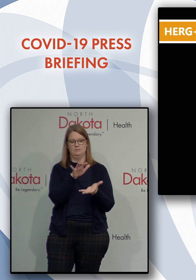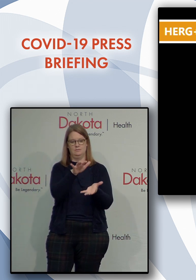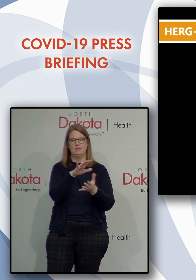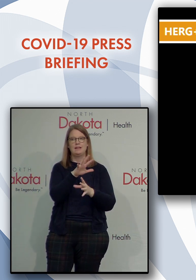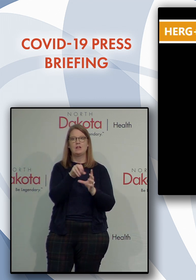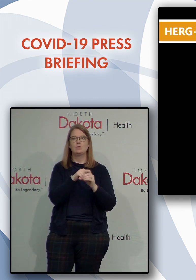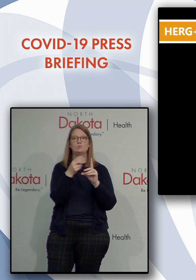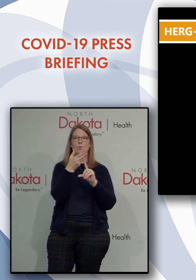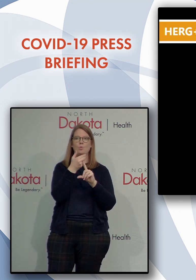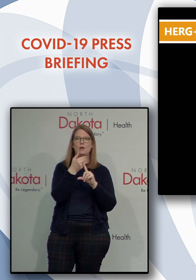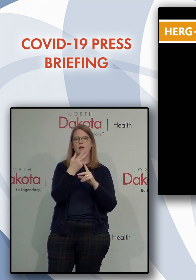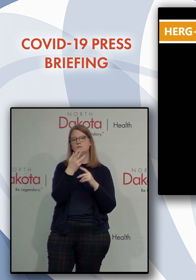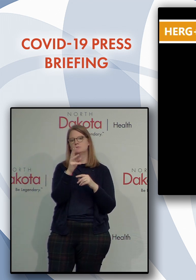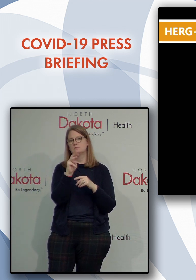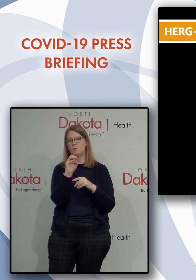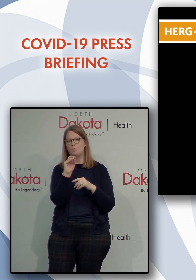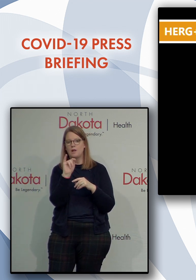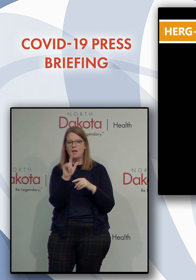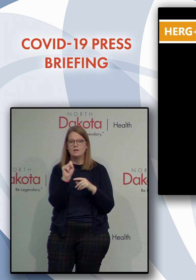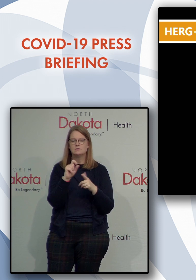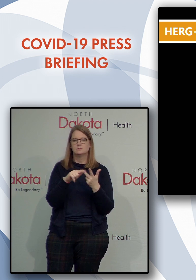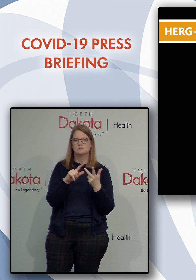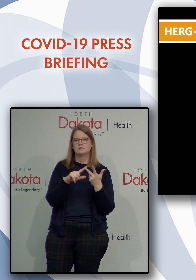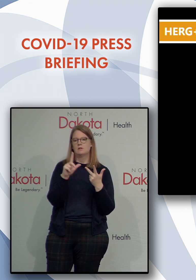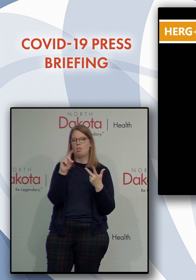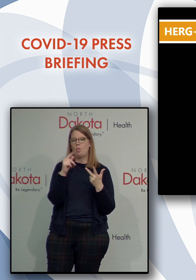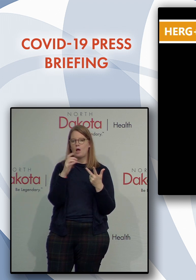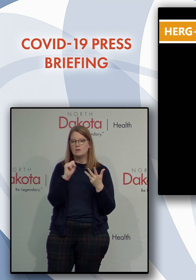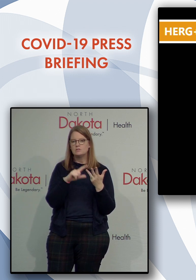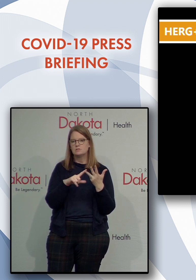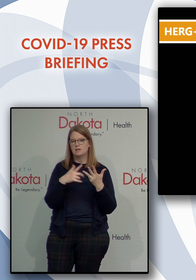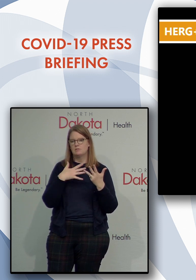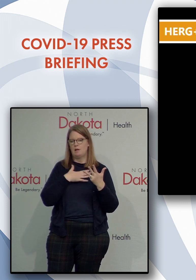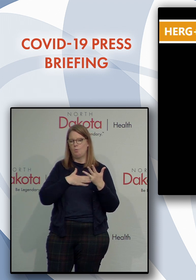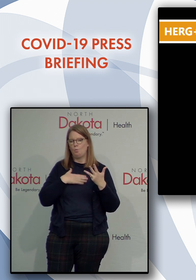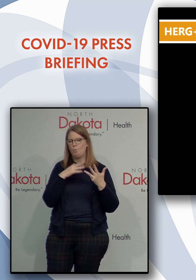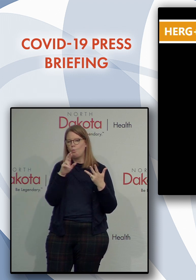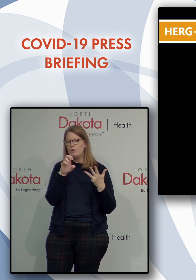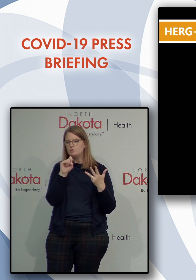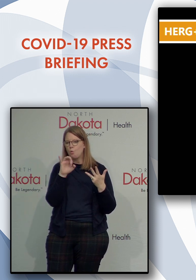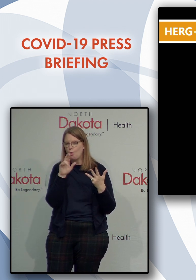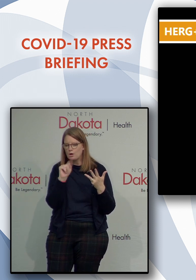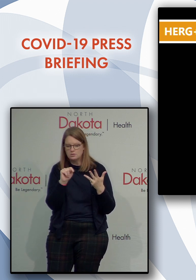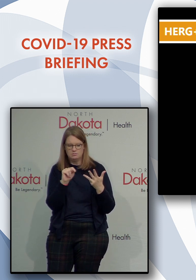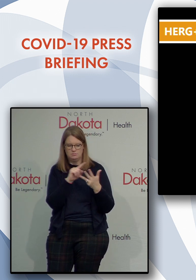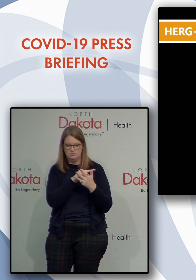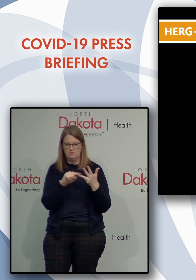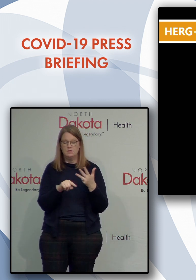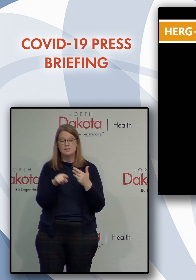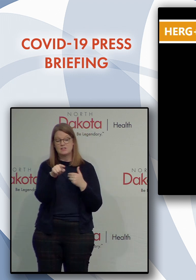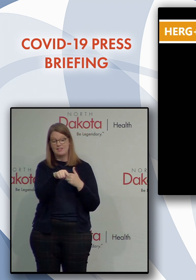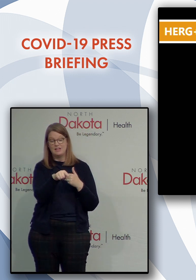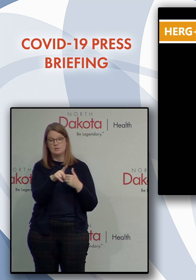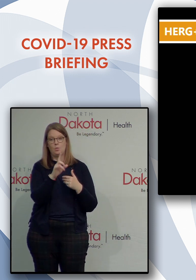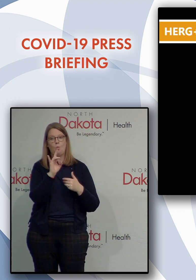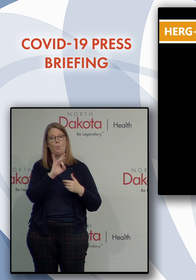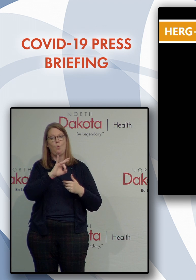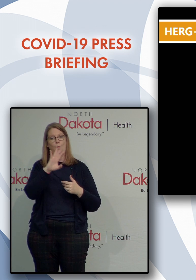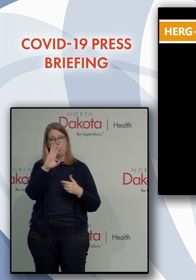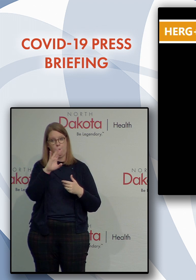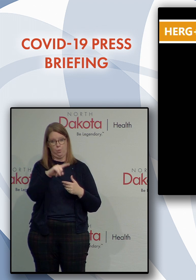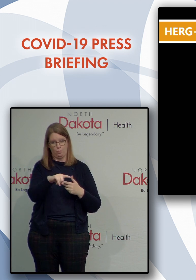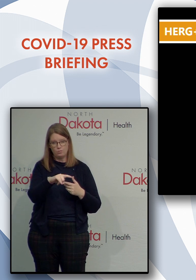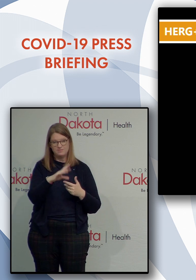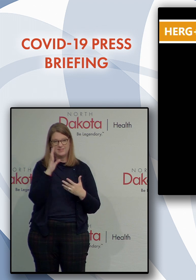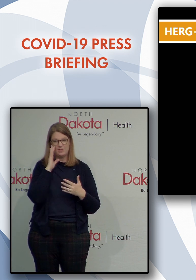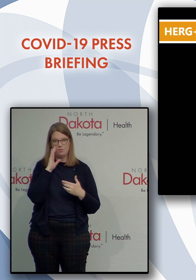includes hotels, motels, lodges, and resort establishments. And this is a sector that was particularly hard hit when